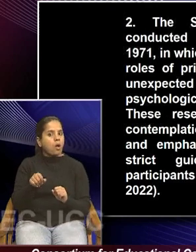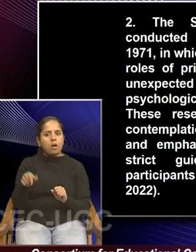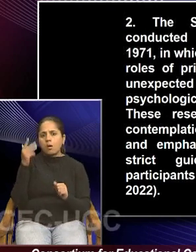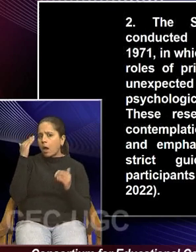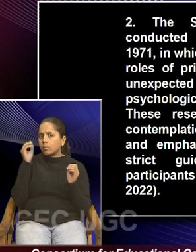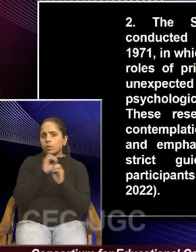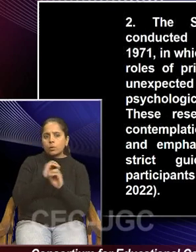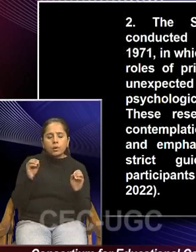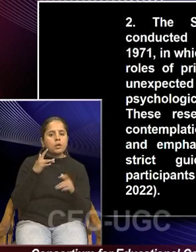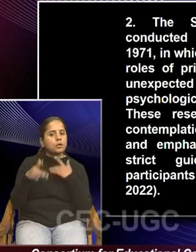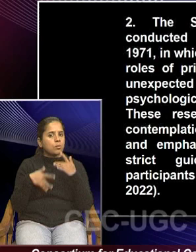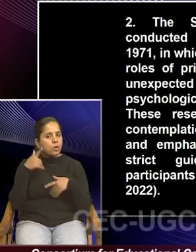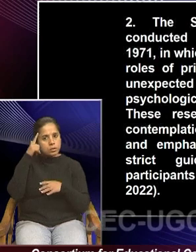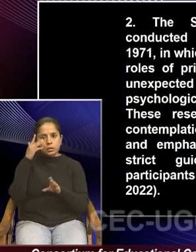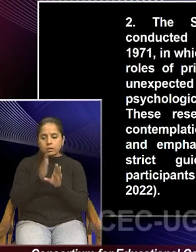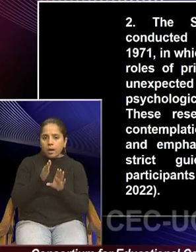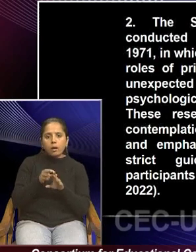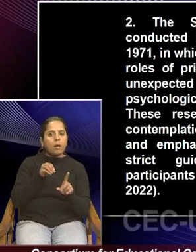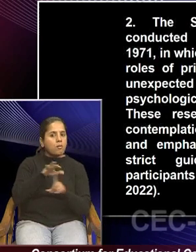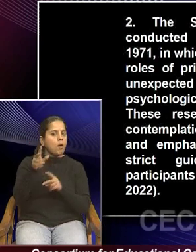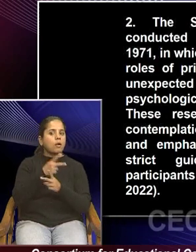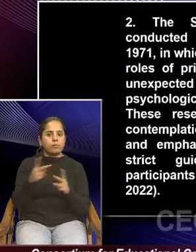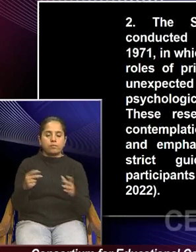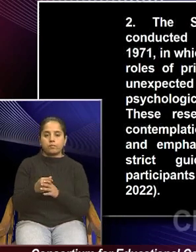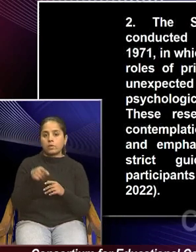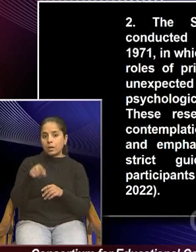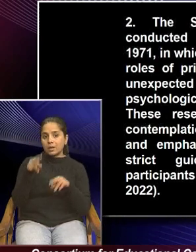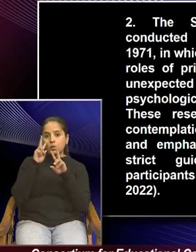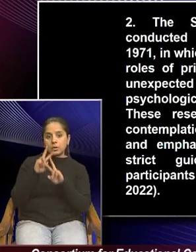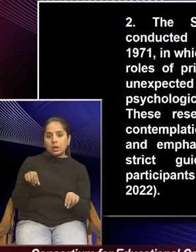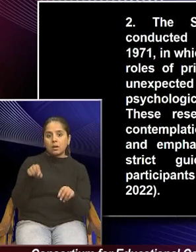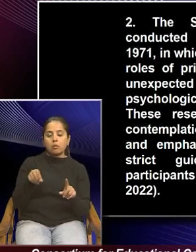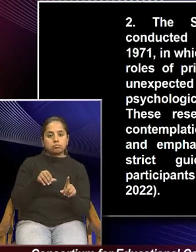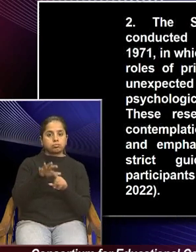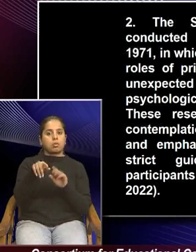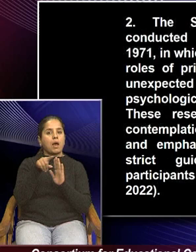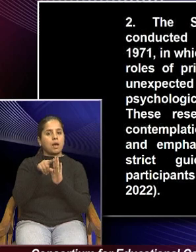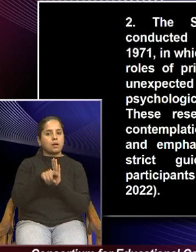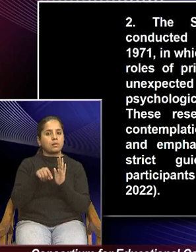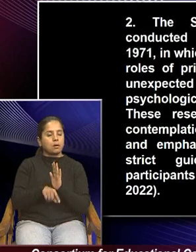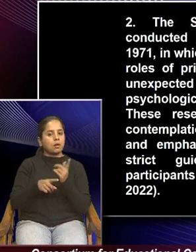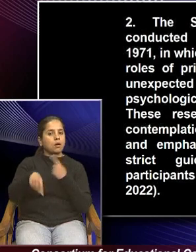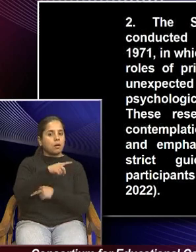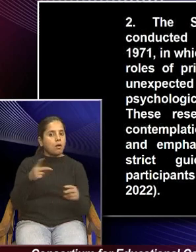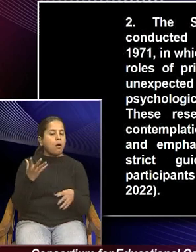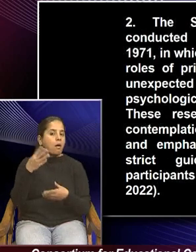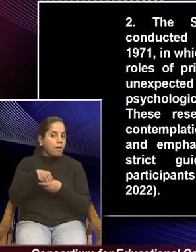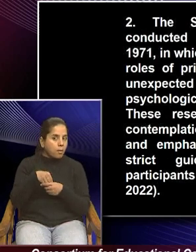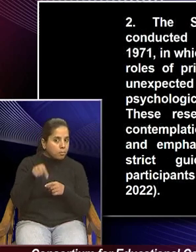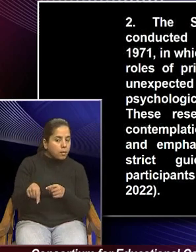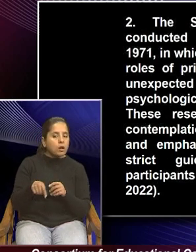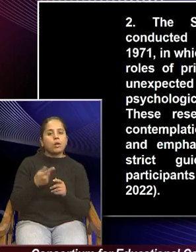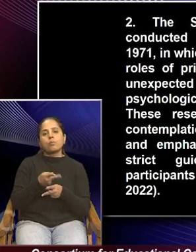unexpected emotional and psychological effects. These research stimulated ethical contemplation within